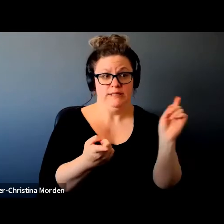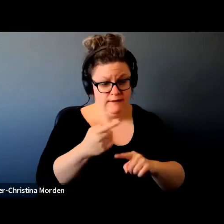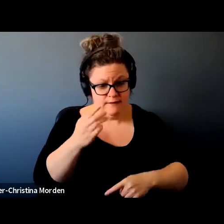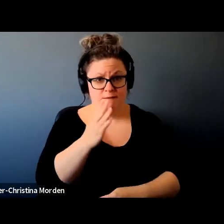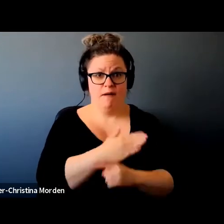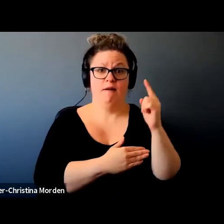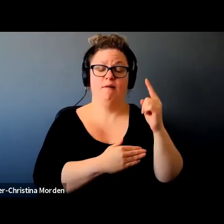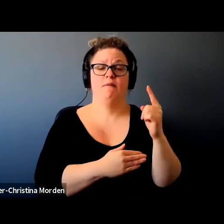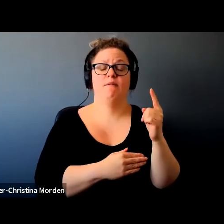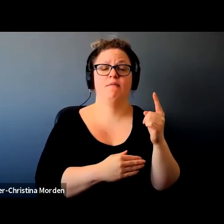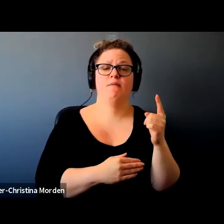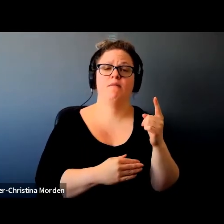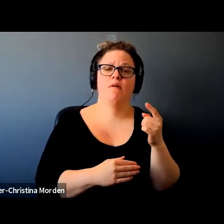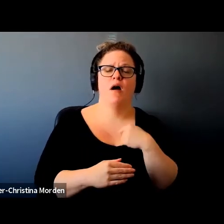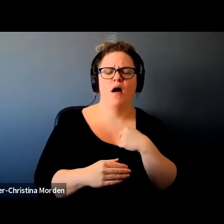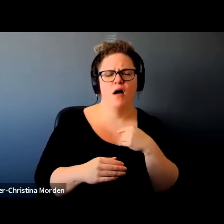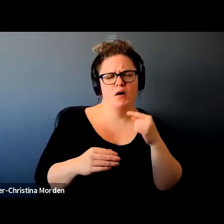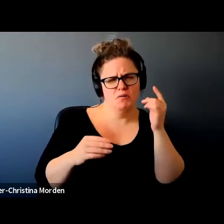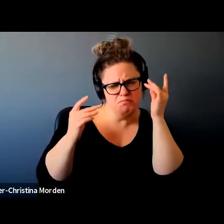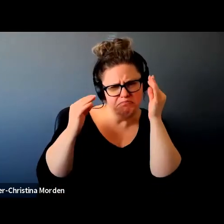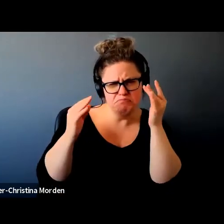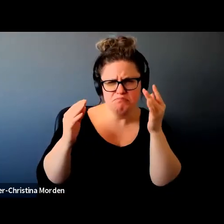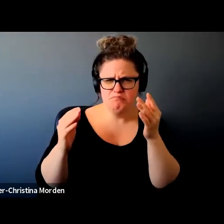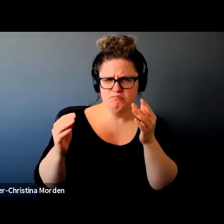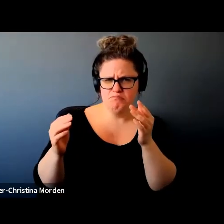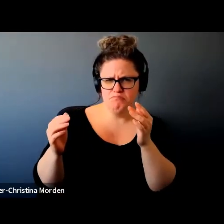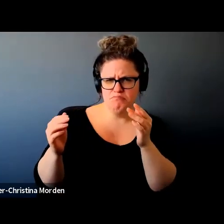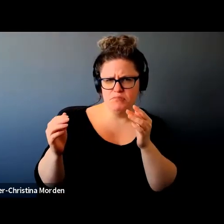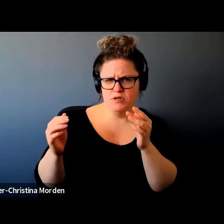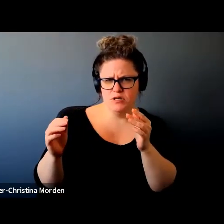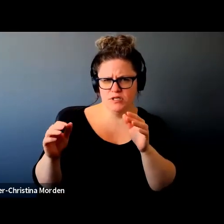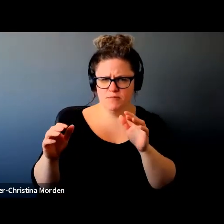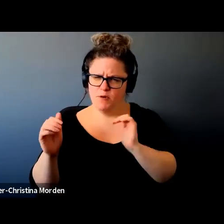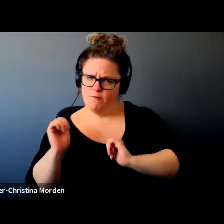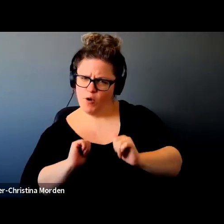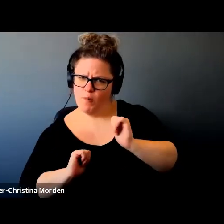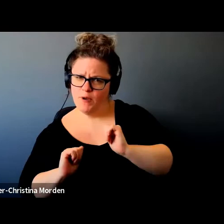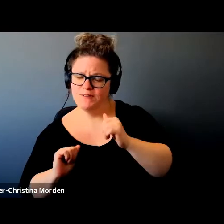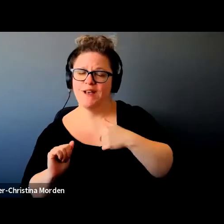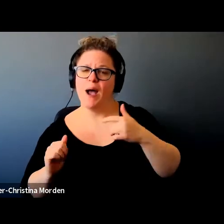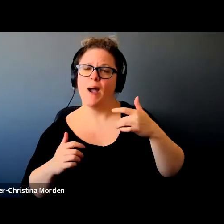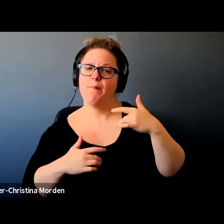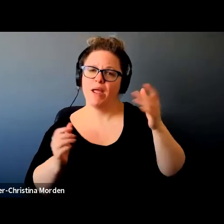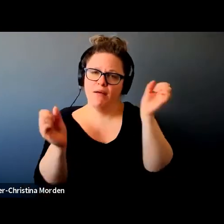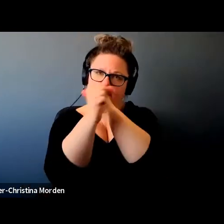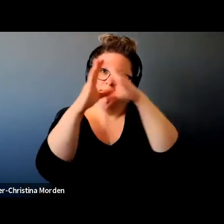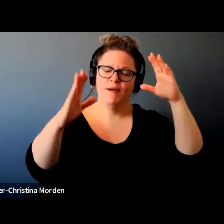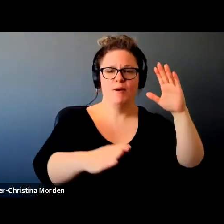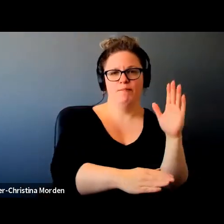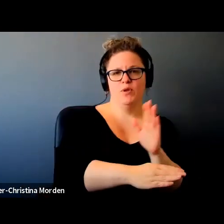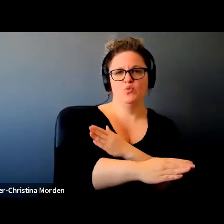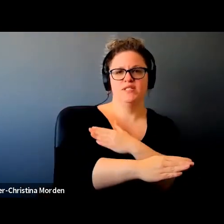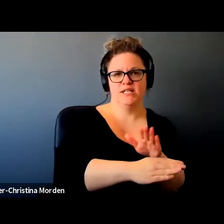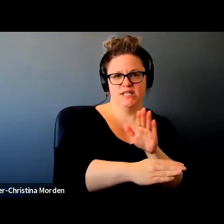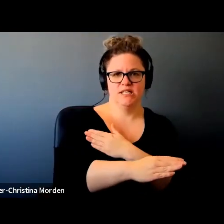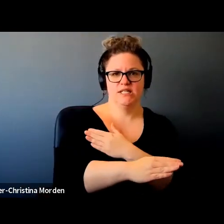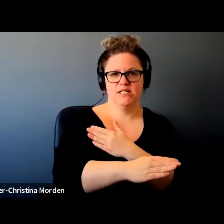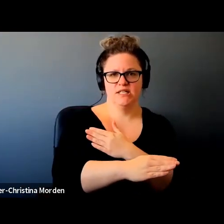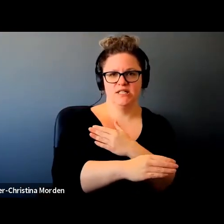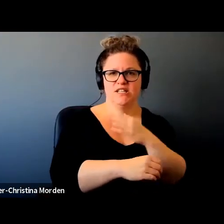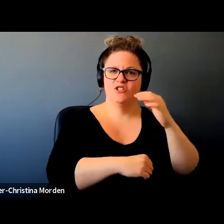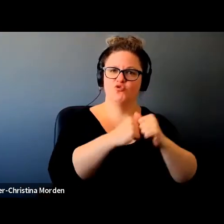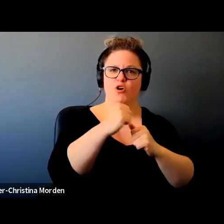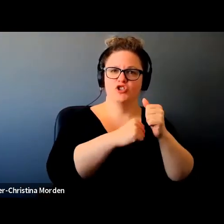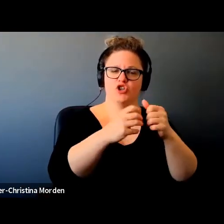I'm usually thinking about it kind of in terms of a musical structure, because that's really what the language that was